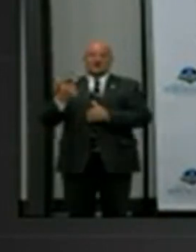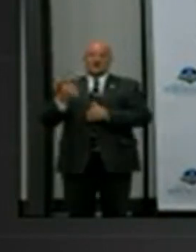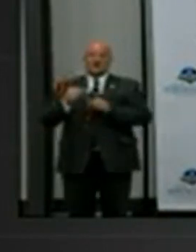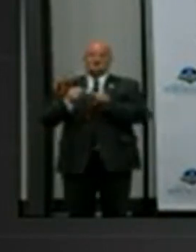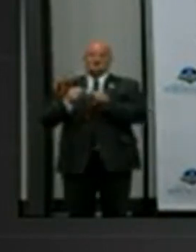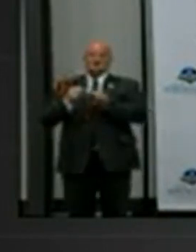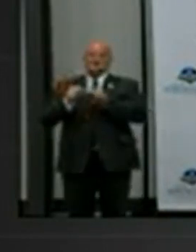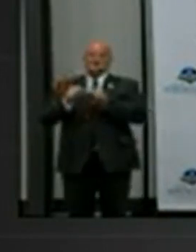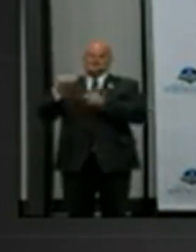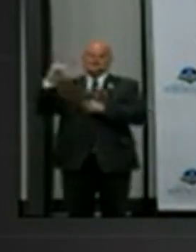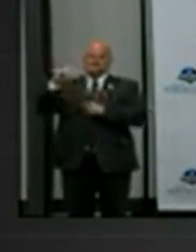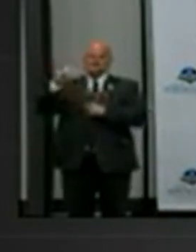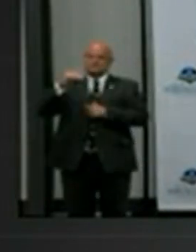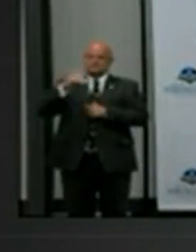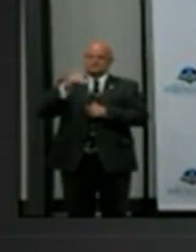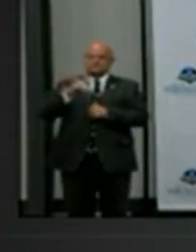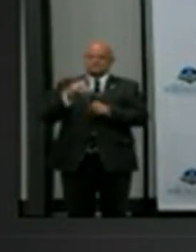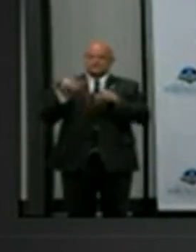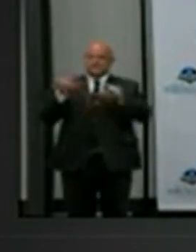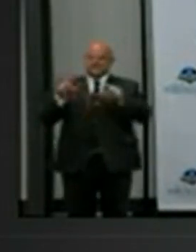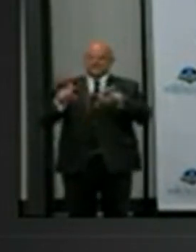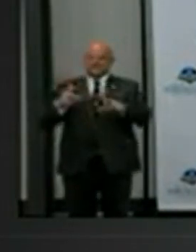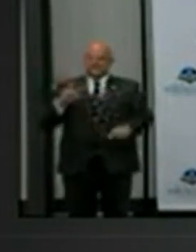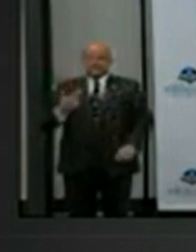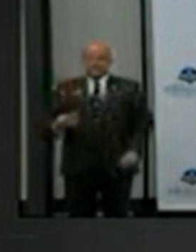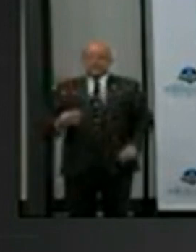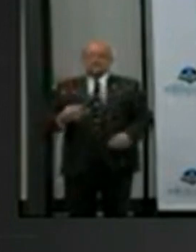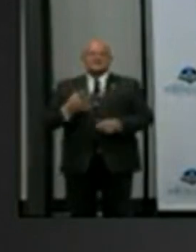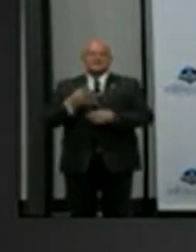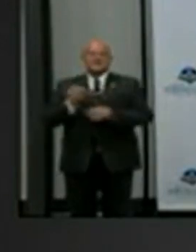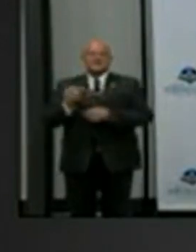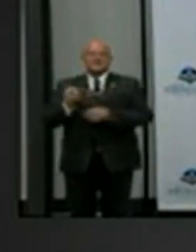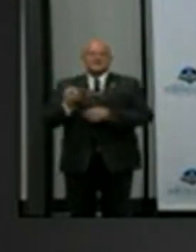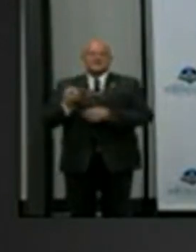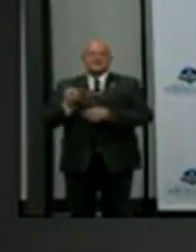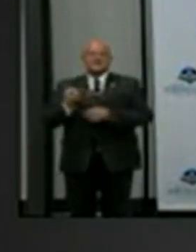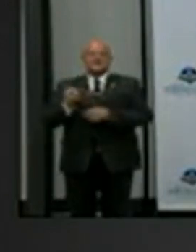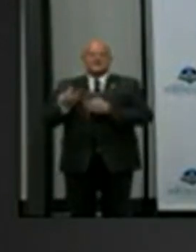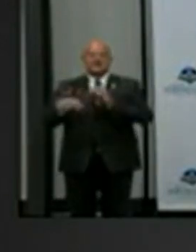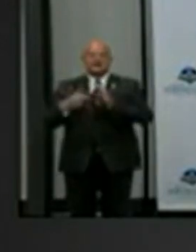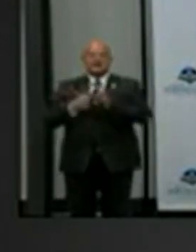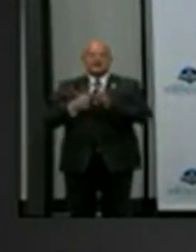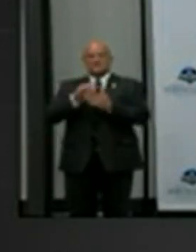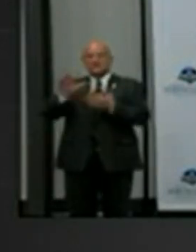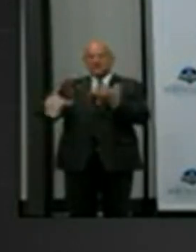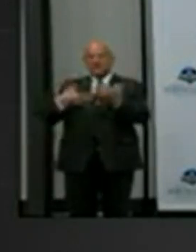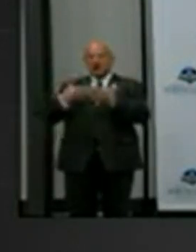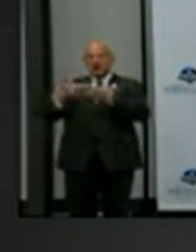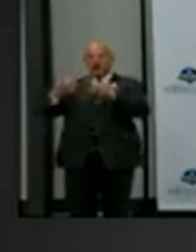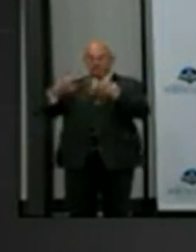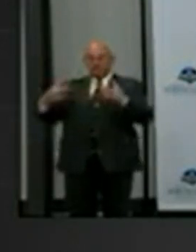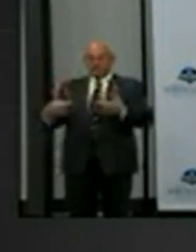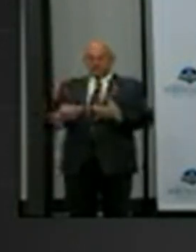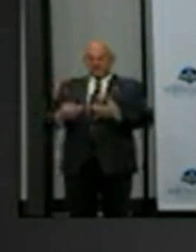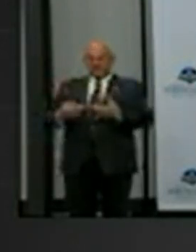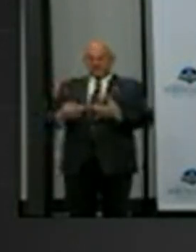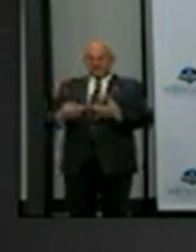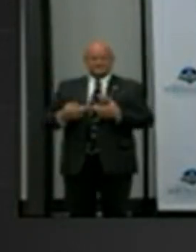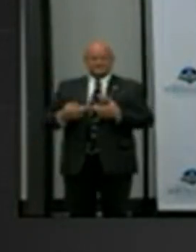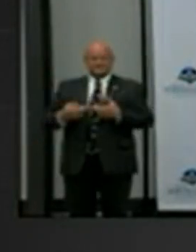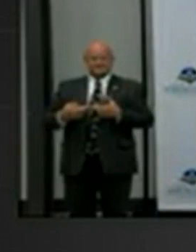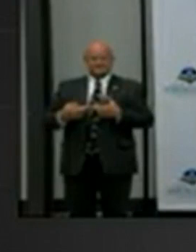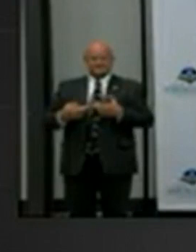trend line, and we want to keep testing both. And then this is for all of the regions, and